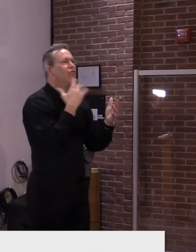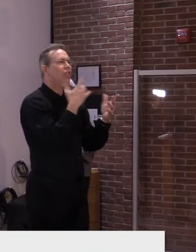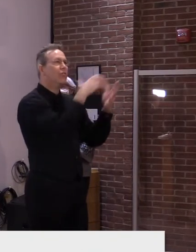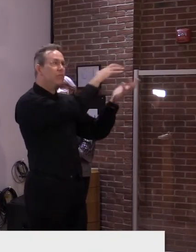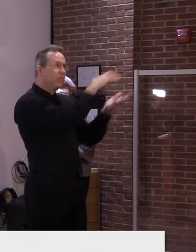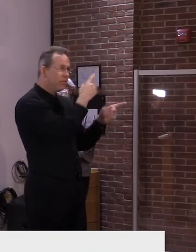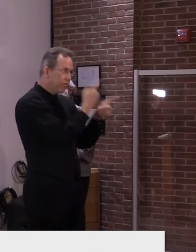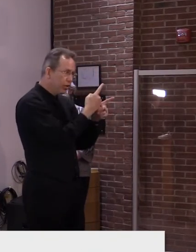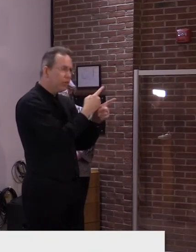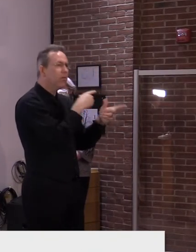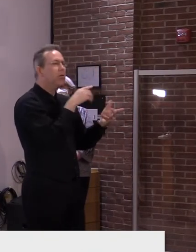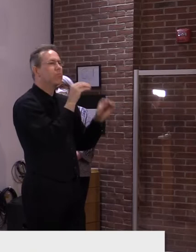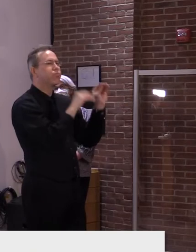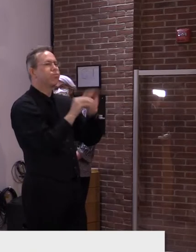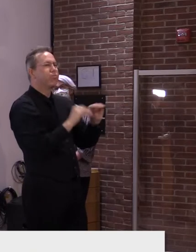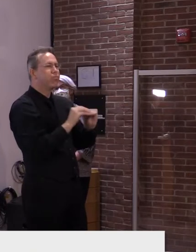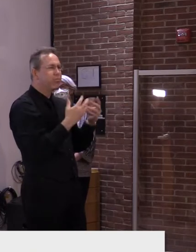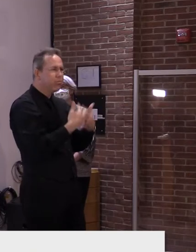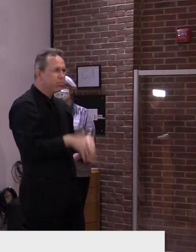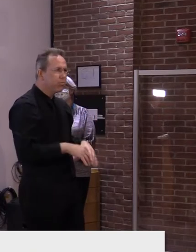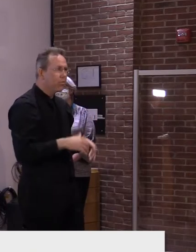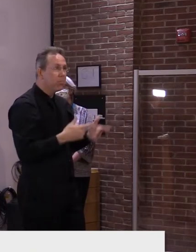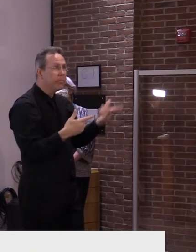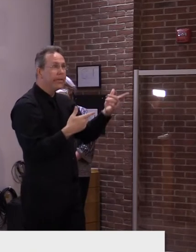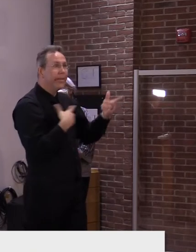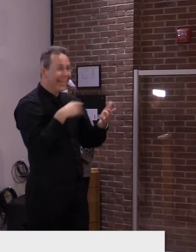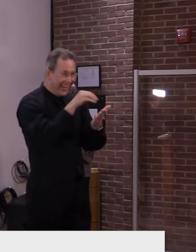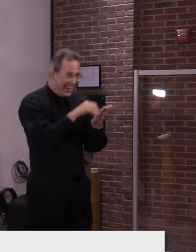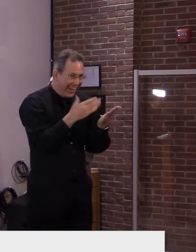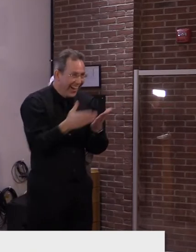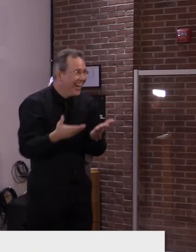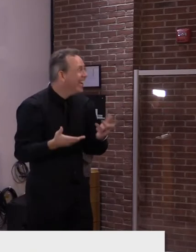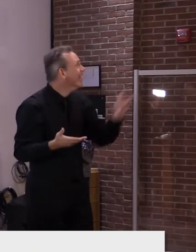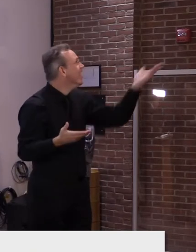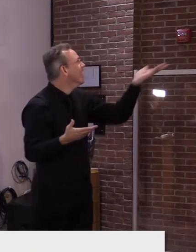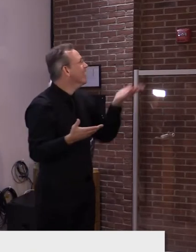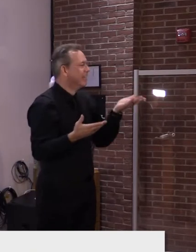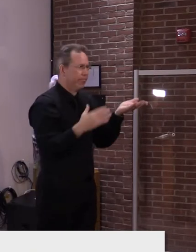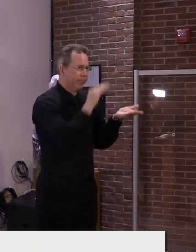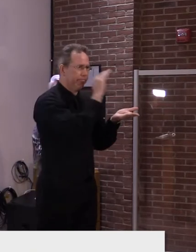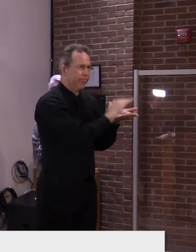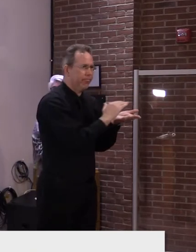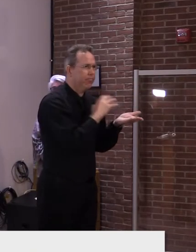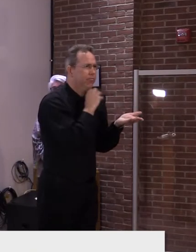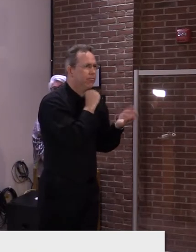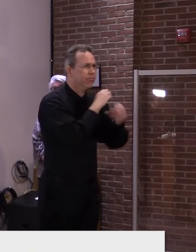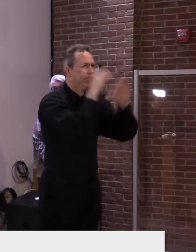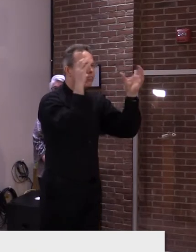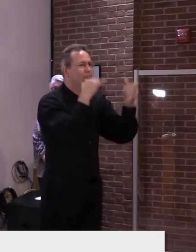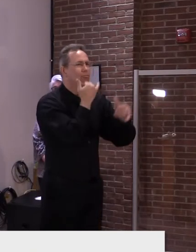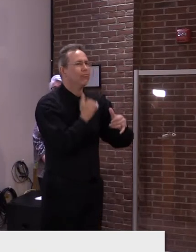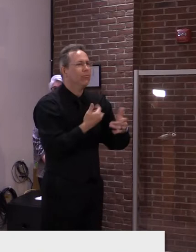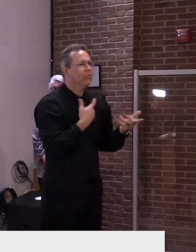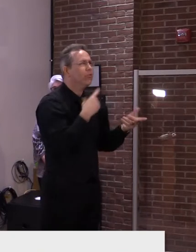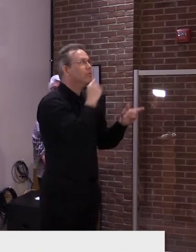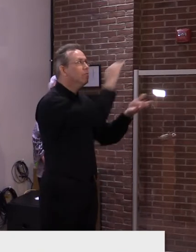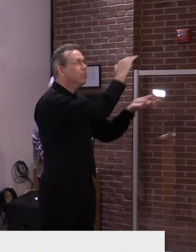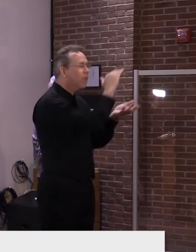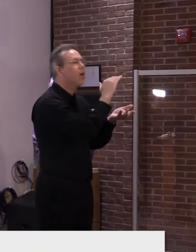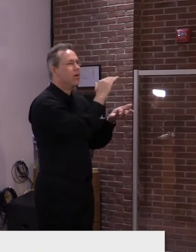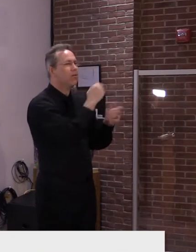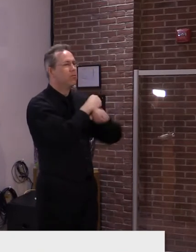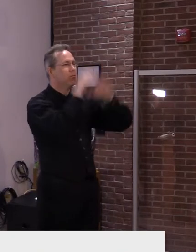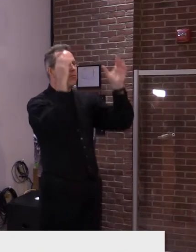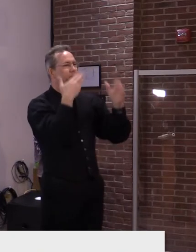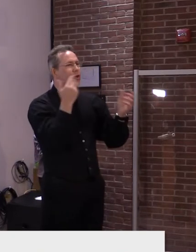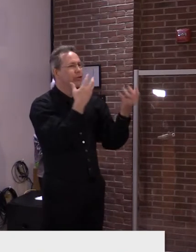out what the guidance is going to be. And again, the Treasury has to develop that. And